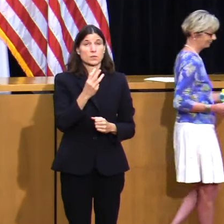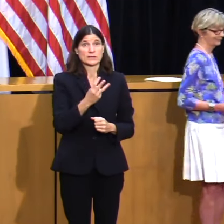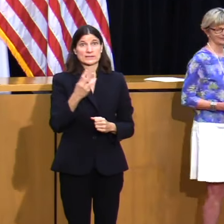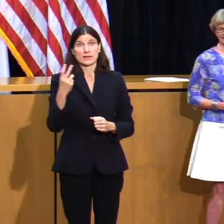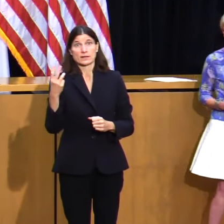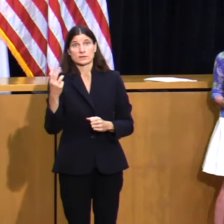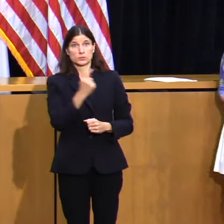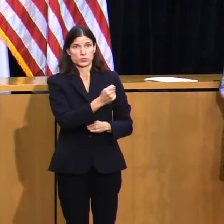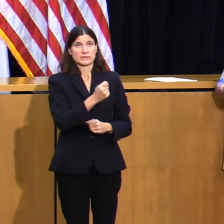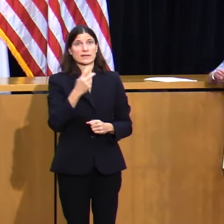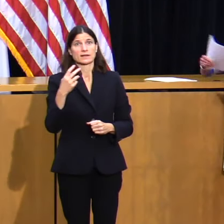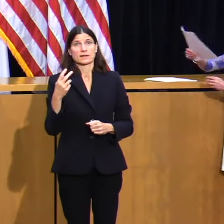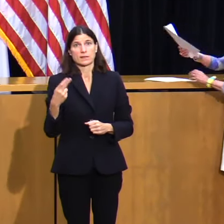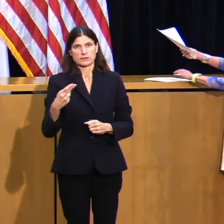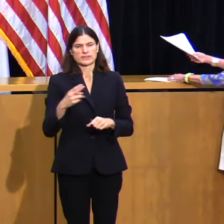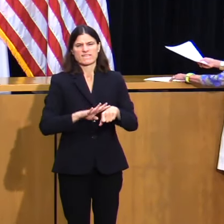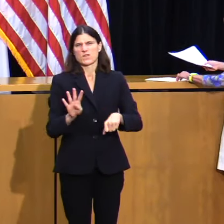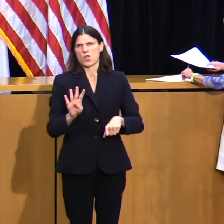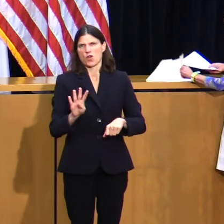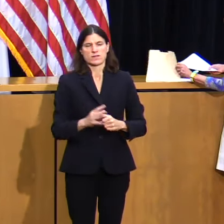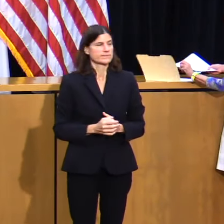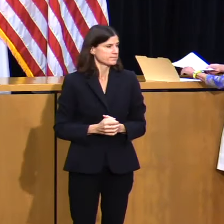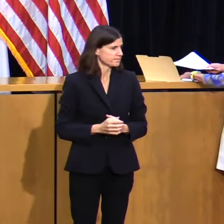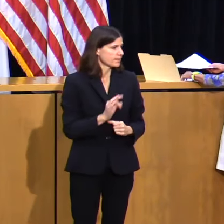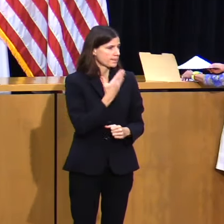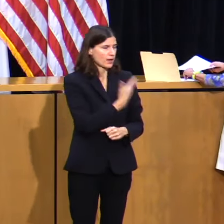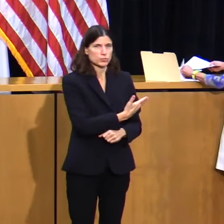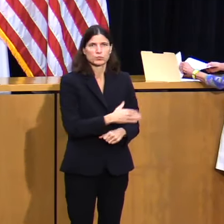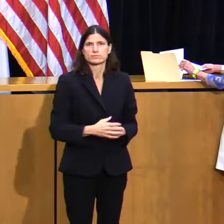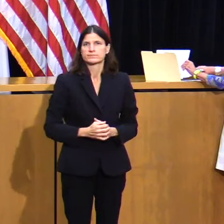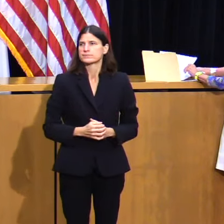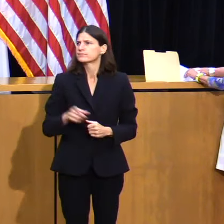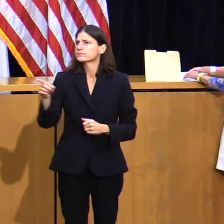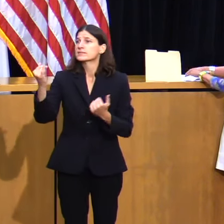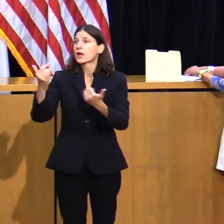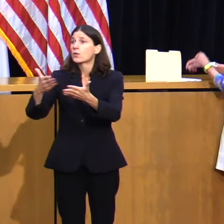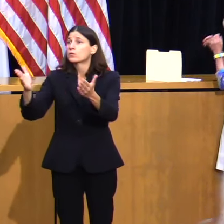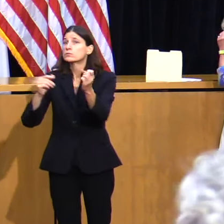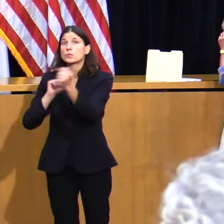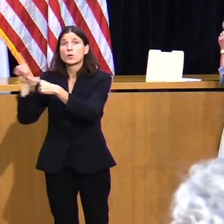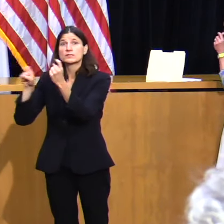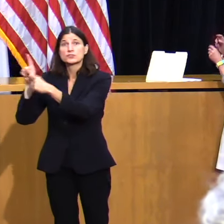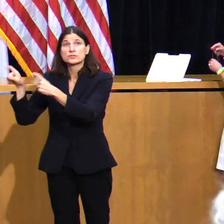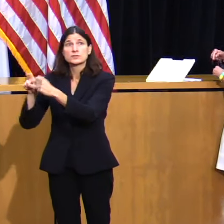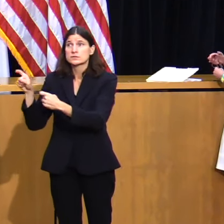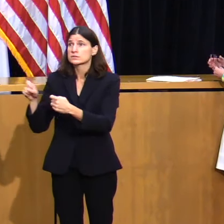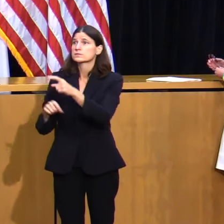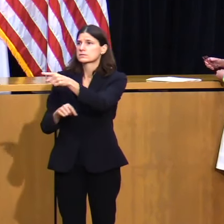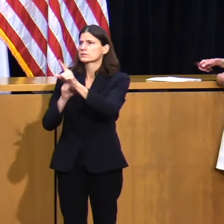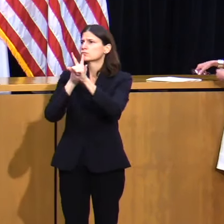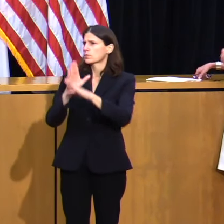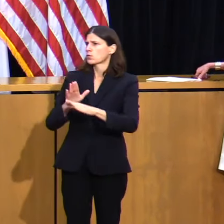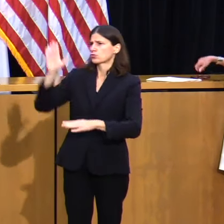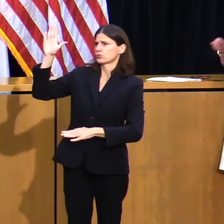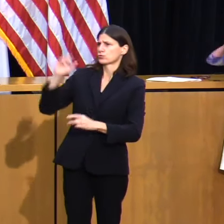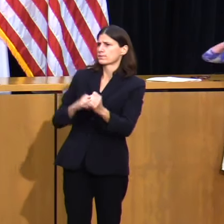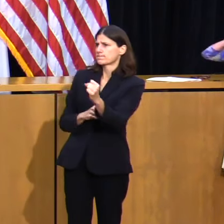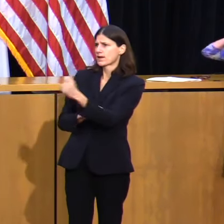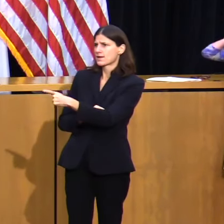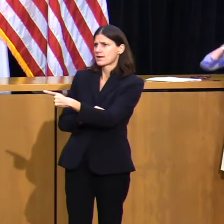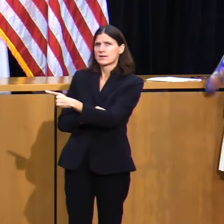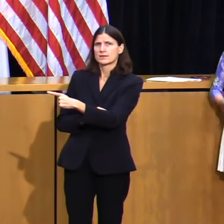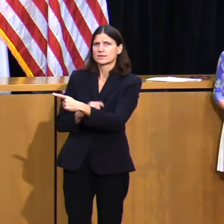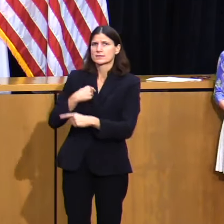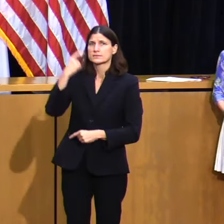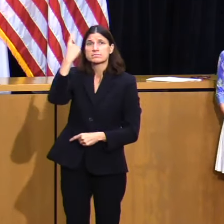Questions? Governor, I wanted to ask you about this NGH study that was released overnight that shows children may be playing a large role in spreading the virus.